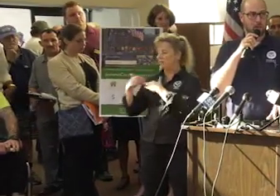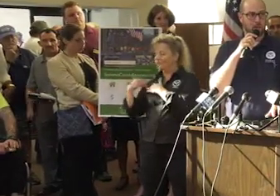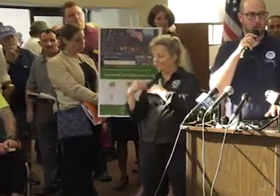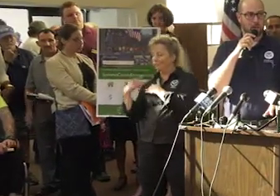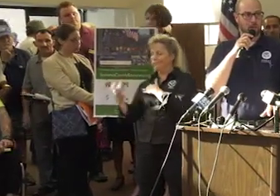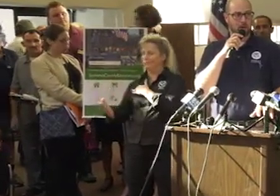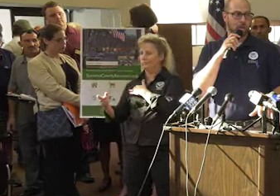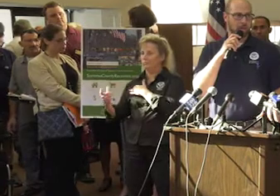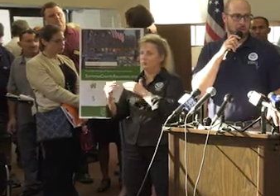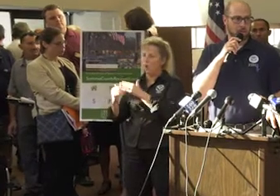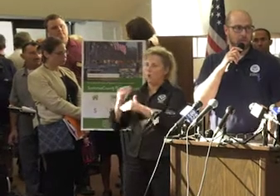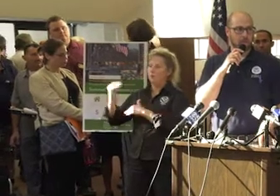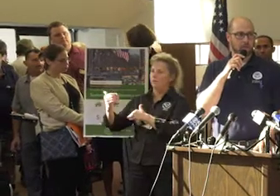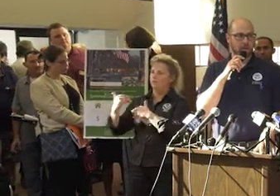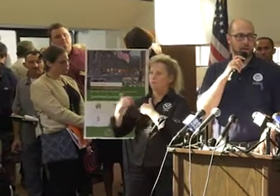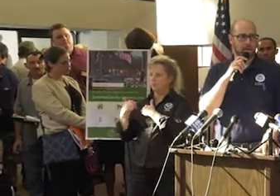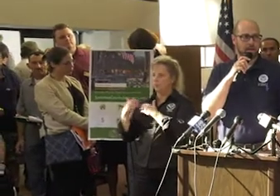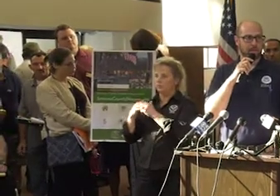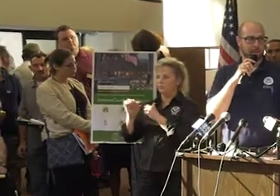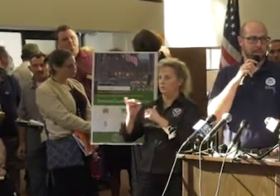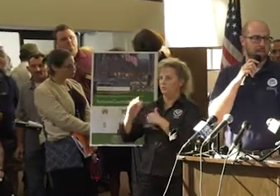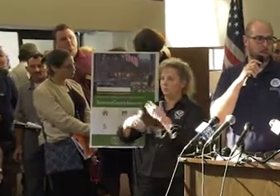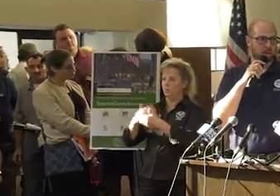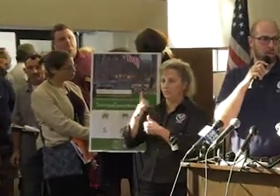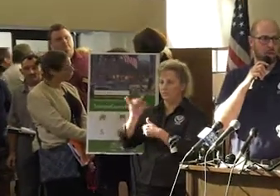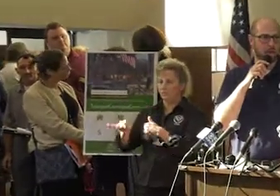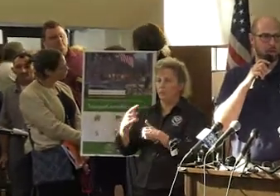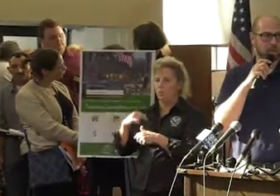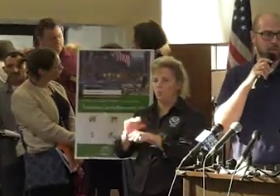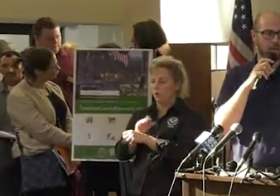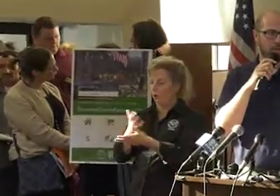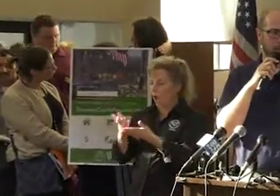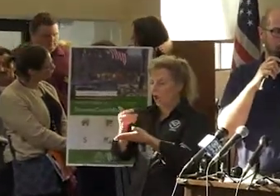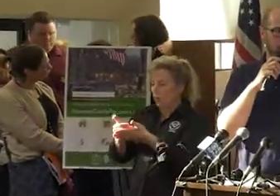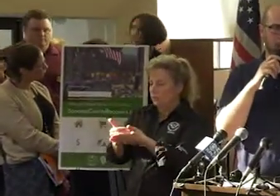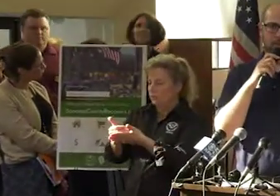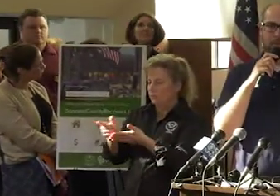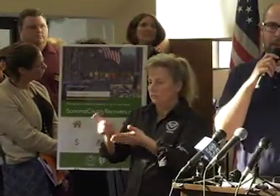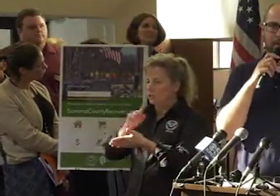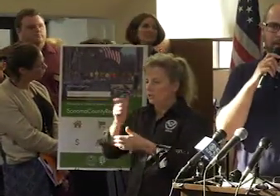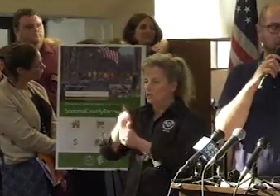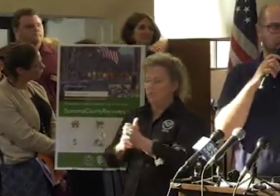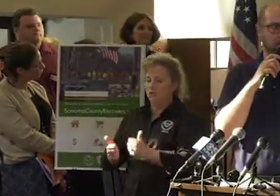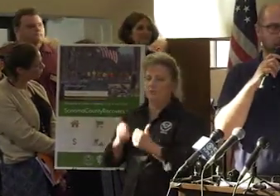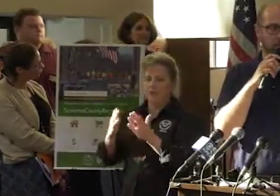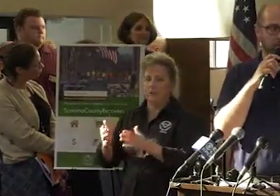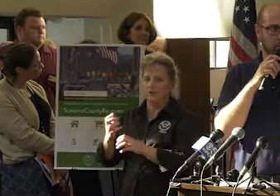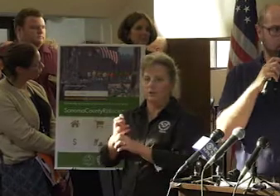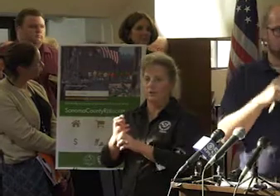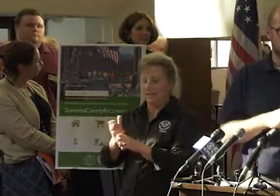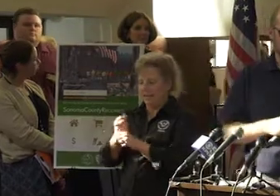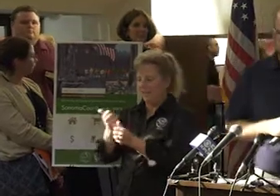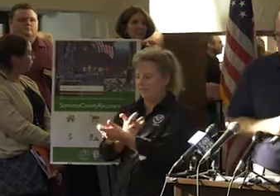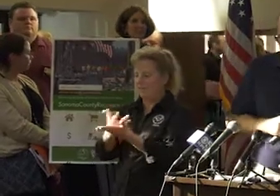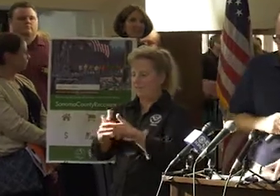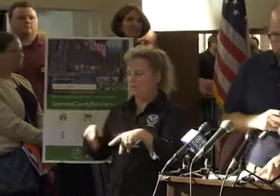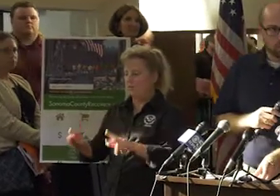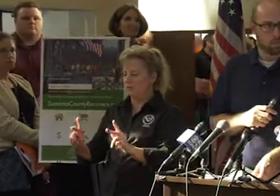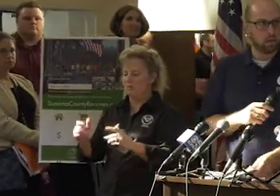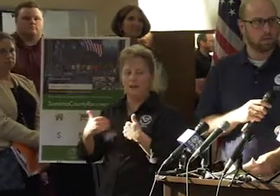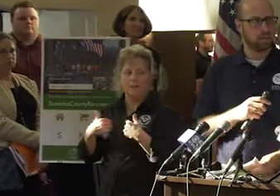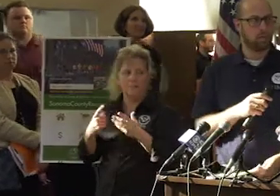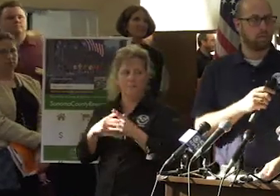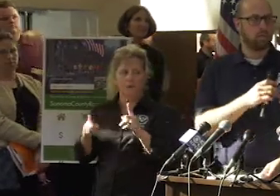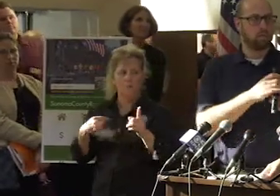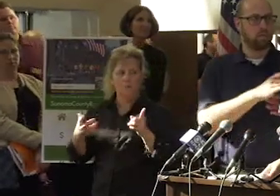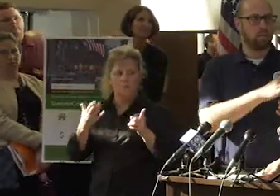taxed or in the insurance process for that. So we're going to work closely to make sure that each survivor gets everything they're entitled to. Okay. What we want to know, though, is if we can move the